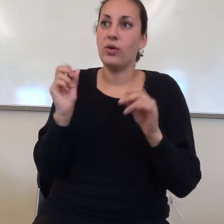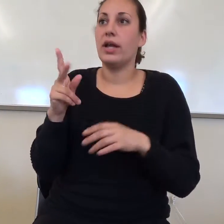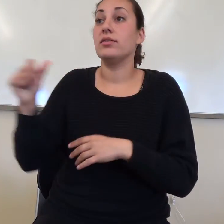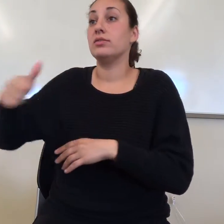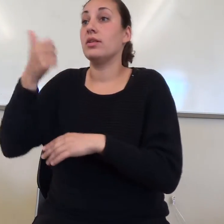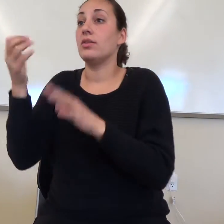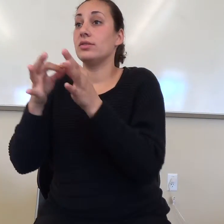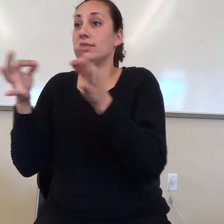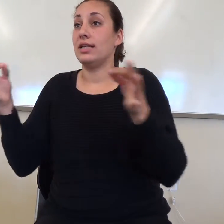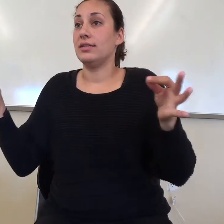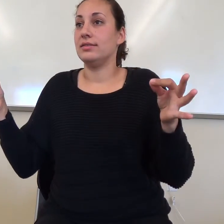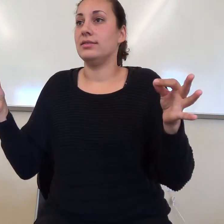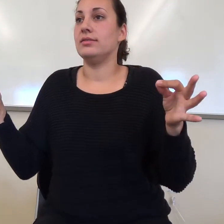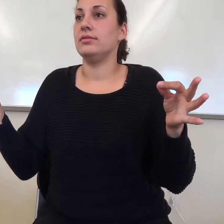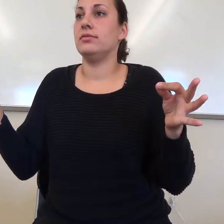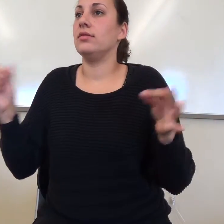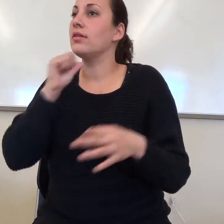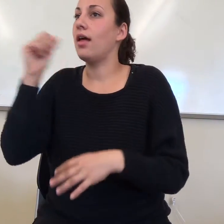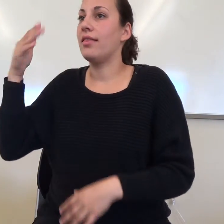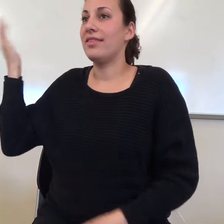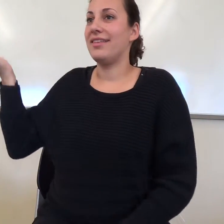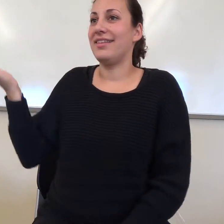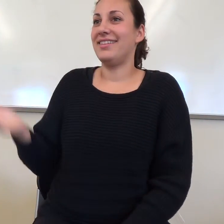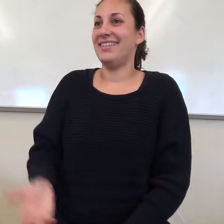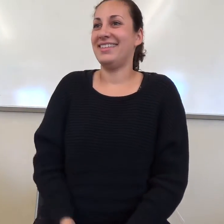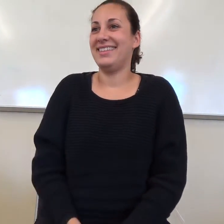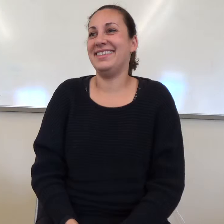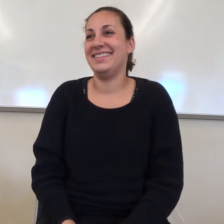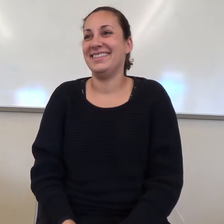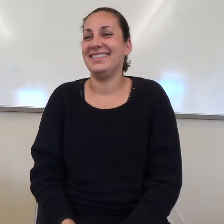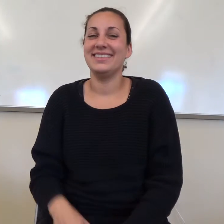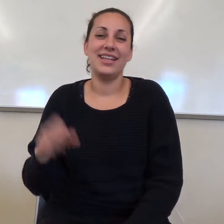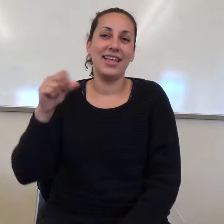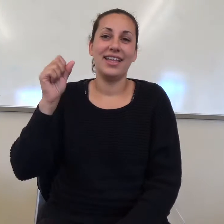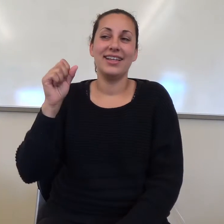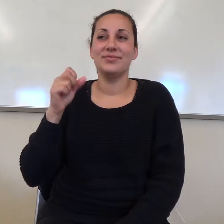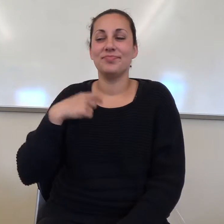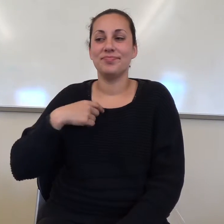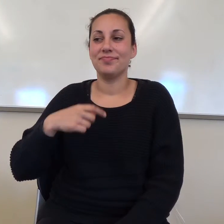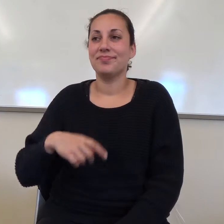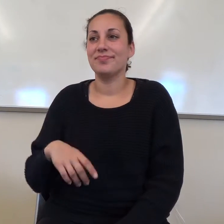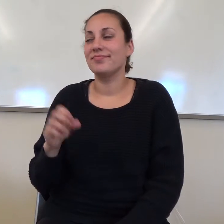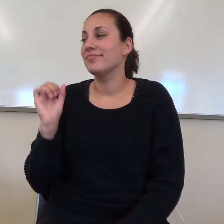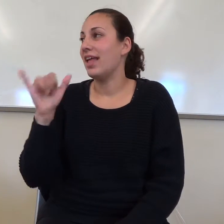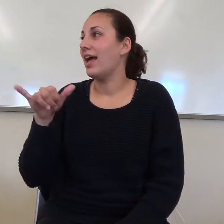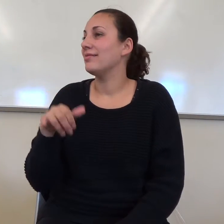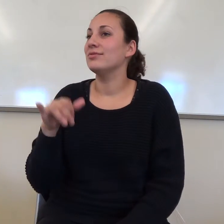in there that's going to take everything else in there. Yeah, it's not ideal. But